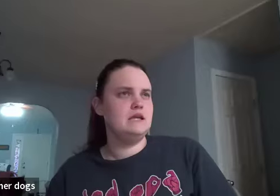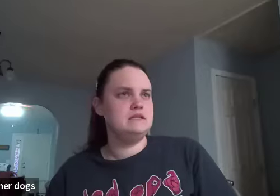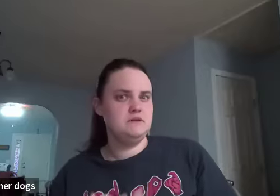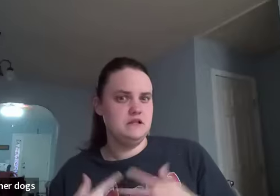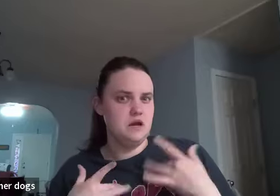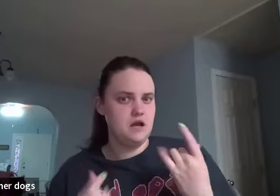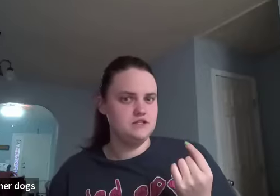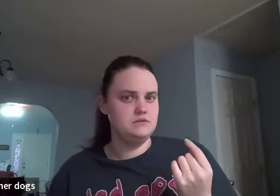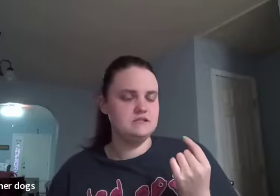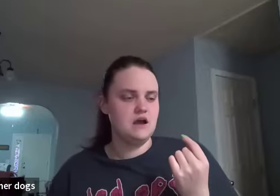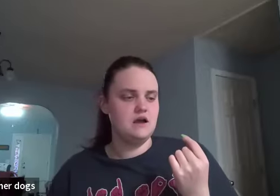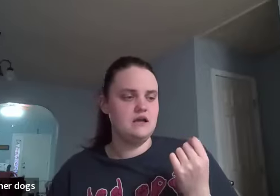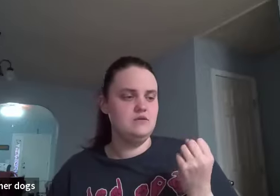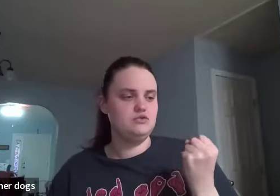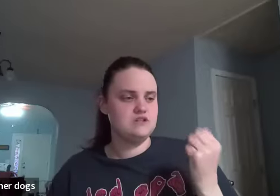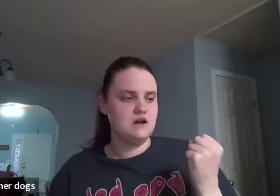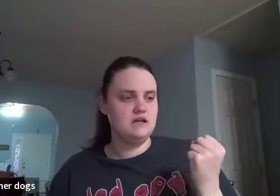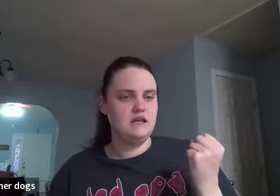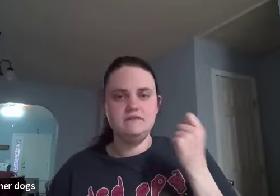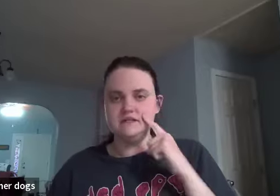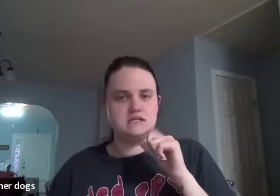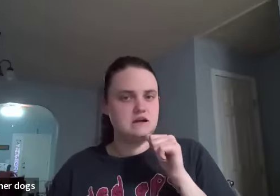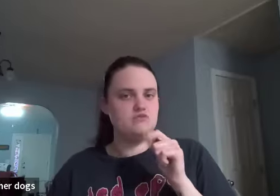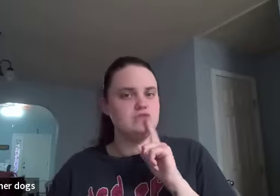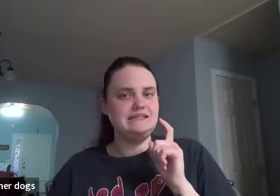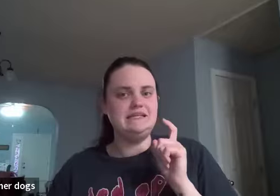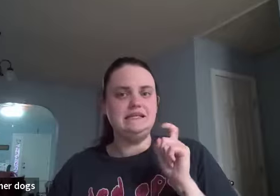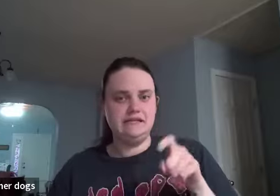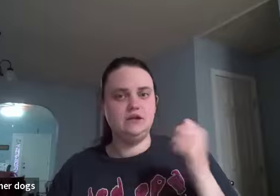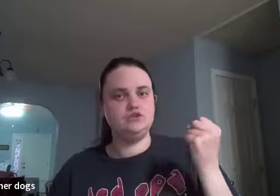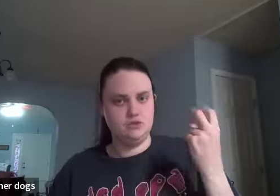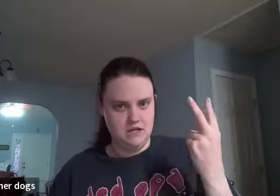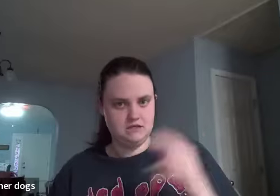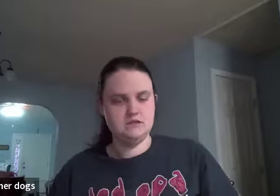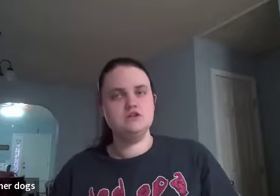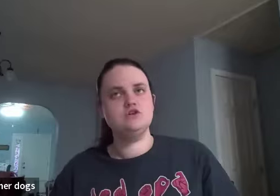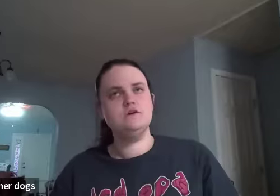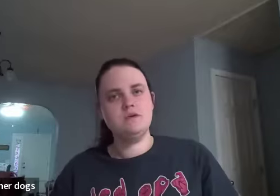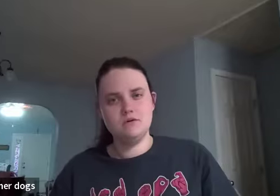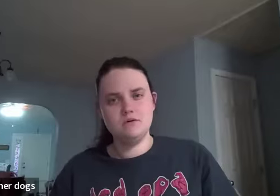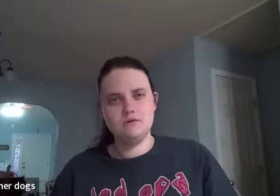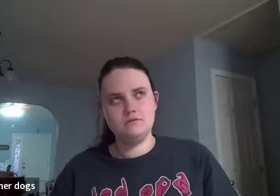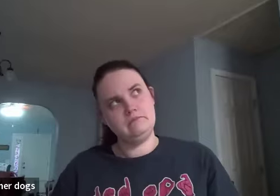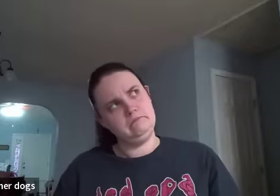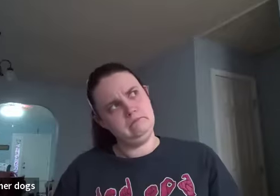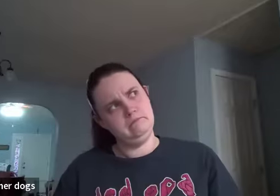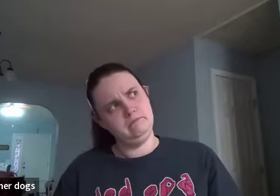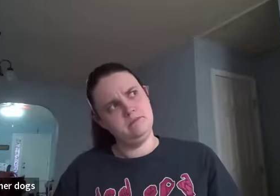And typically what I do is I will sign if it does not really need two hands. So if you remember, maybe